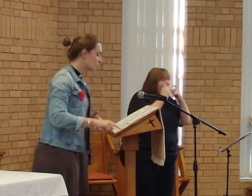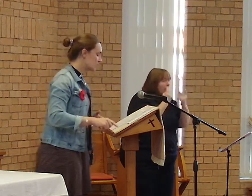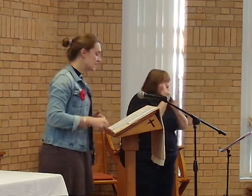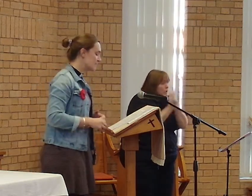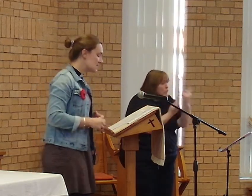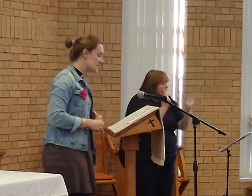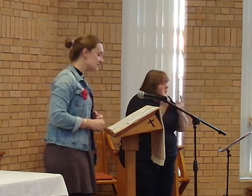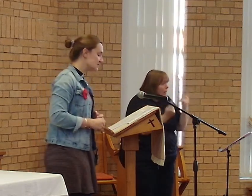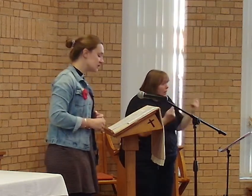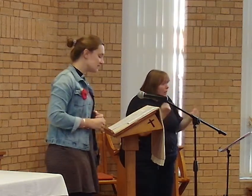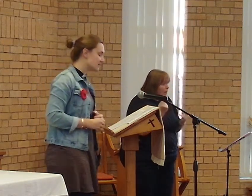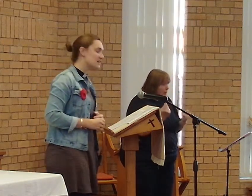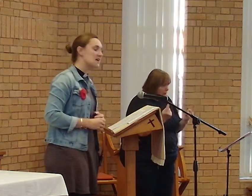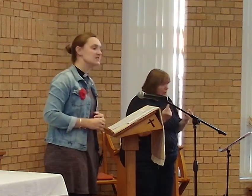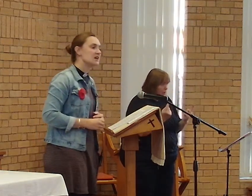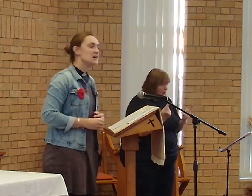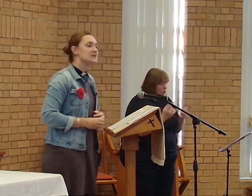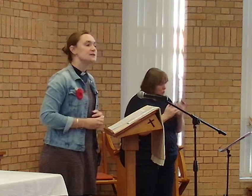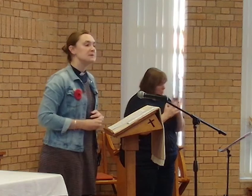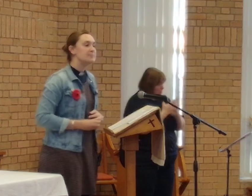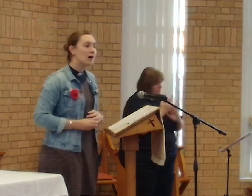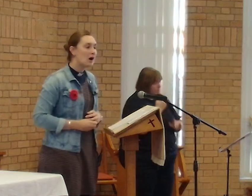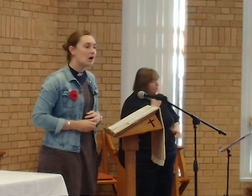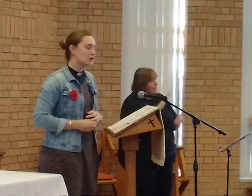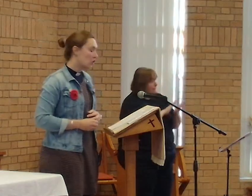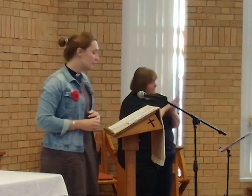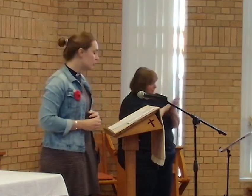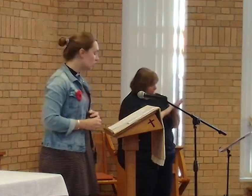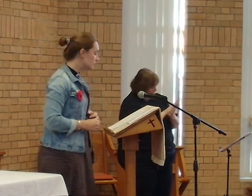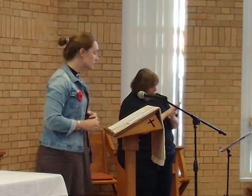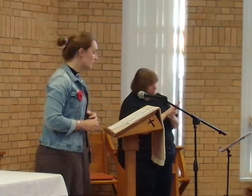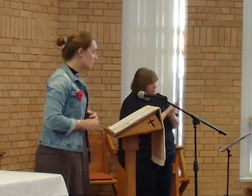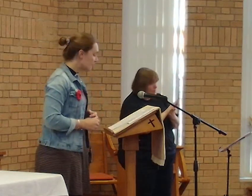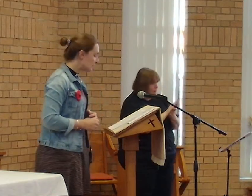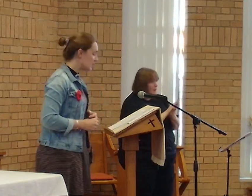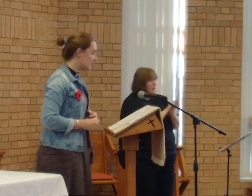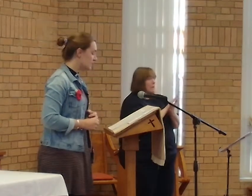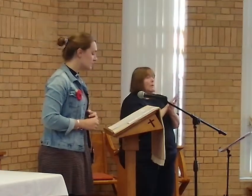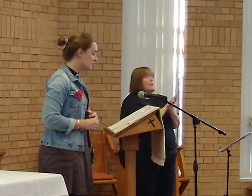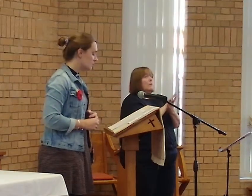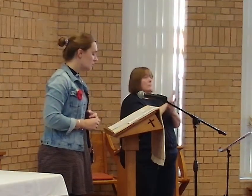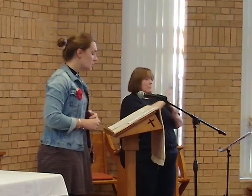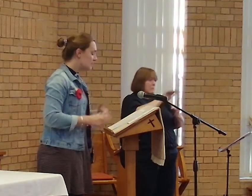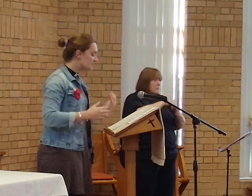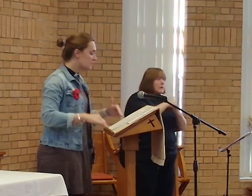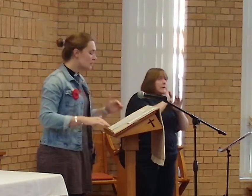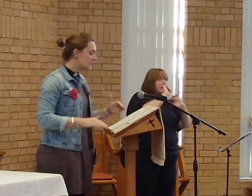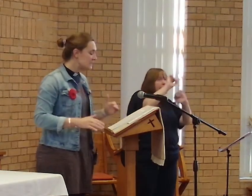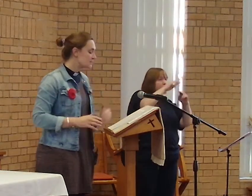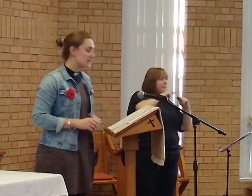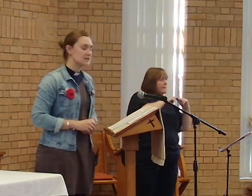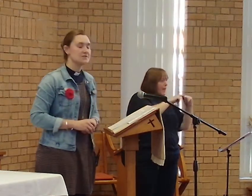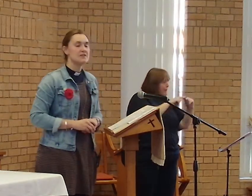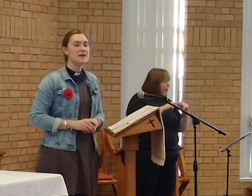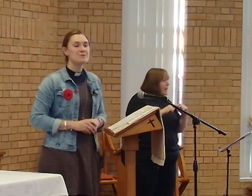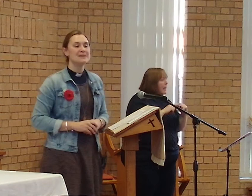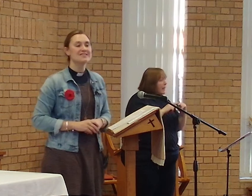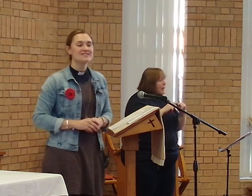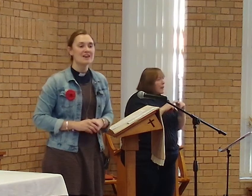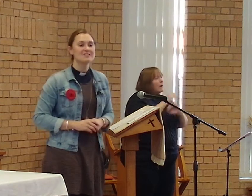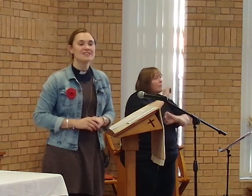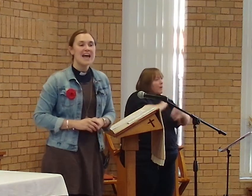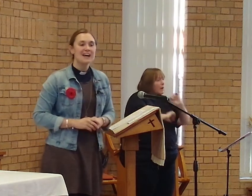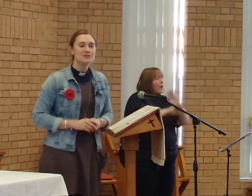That is what it means, Jesus says, to be part of God's family. Blessed are the peacemakers, for they